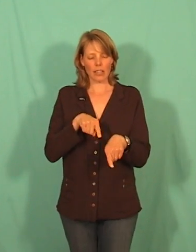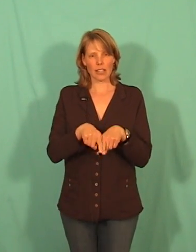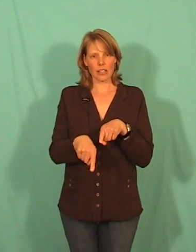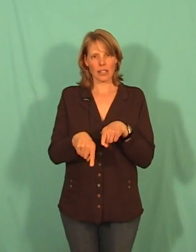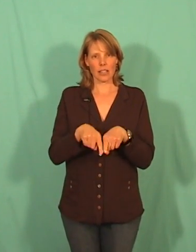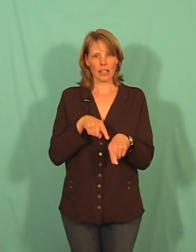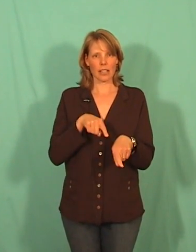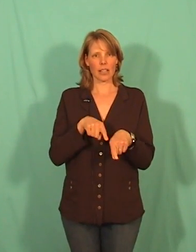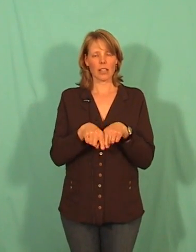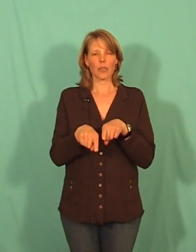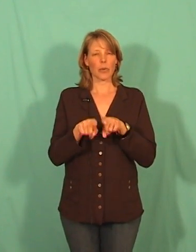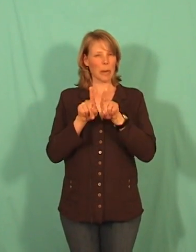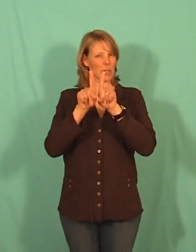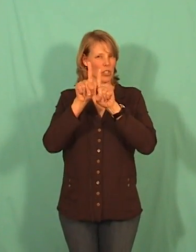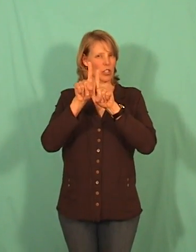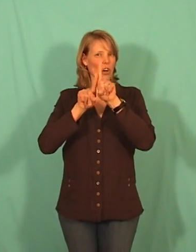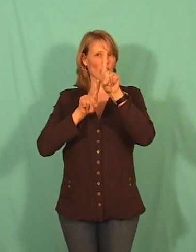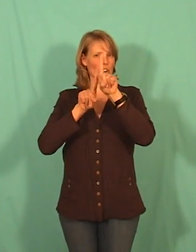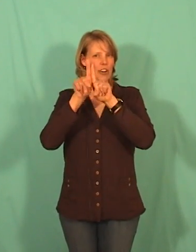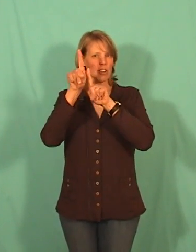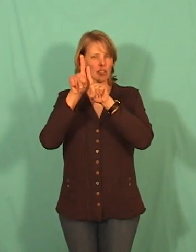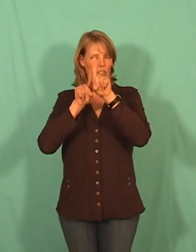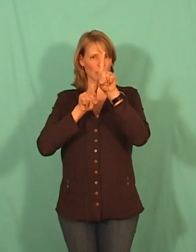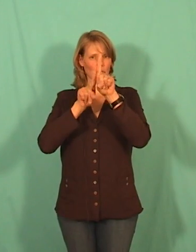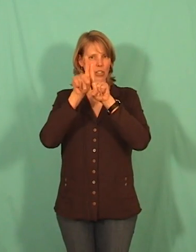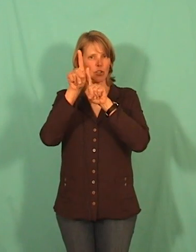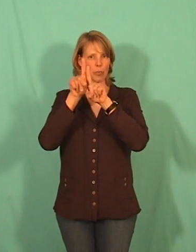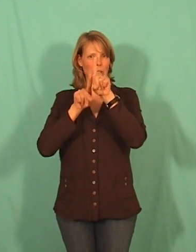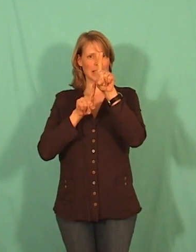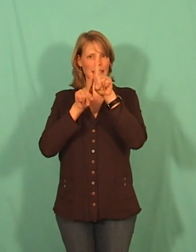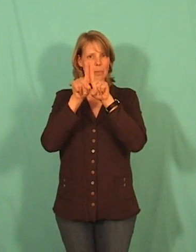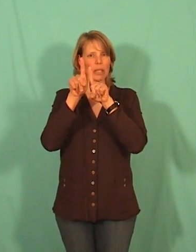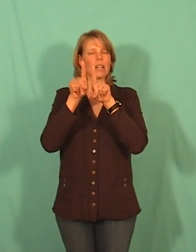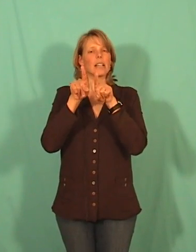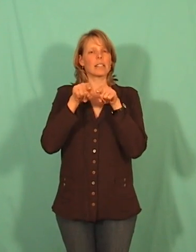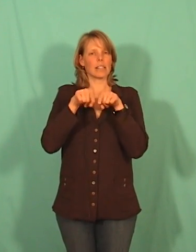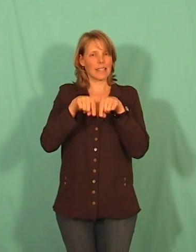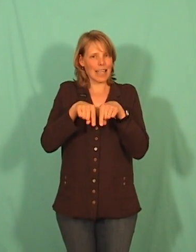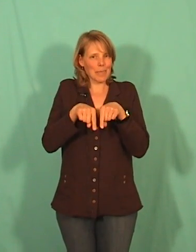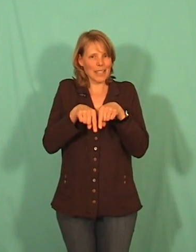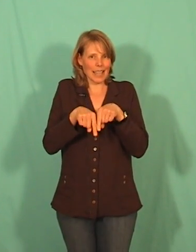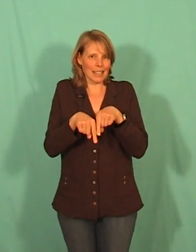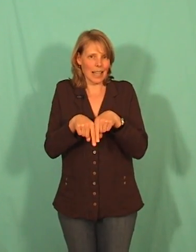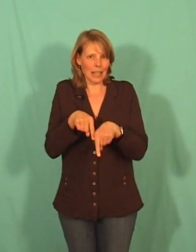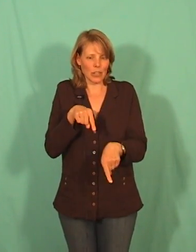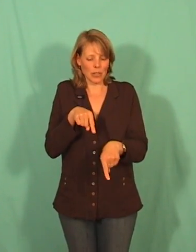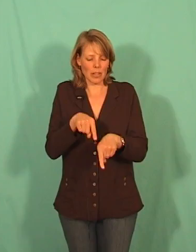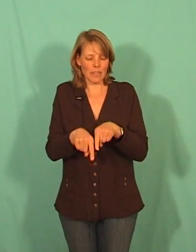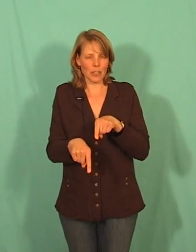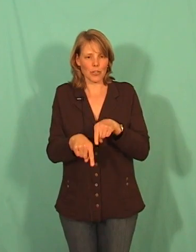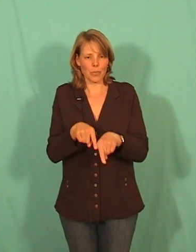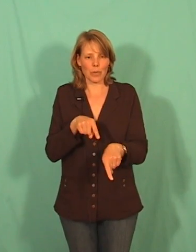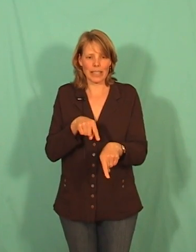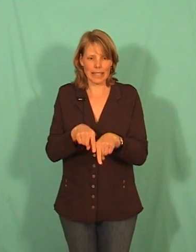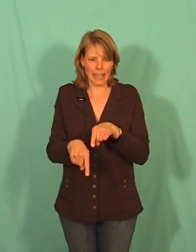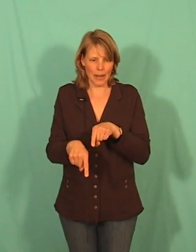Socks. Remember star, the two fingers pointing up? It's the same exact sign, only the fingers are pointing down.